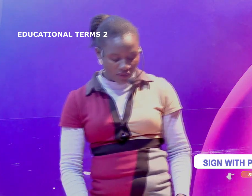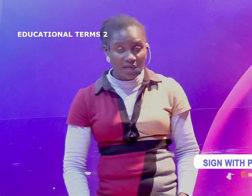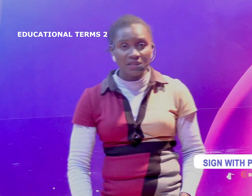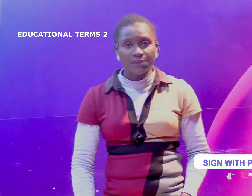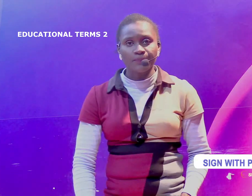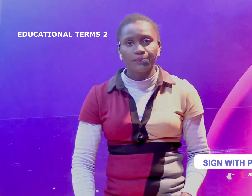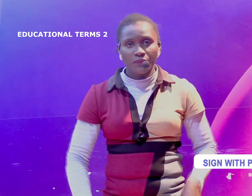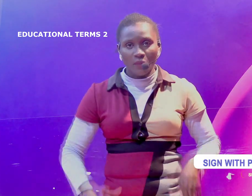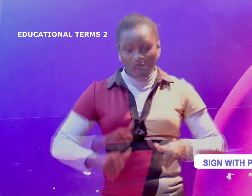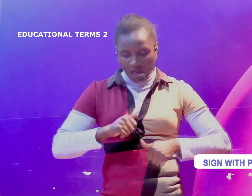actor,